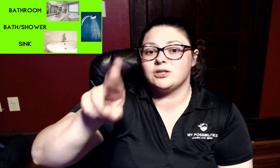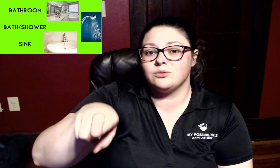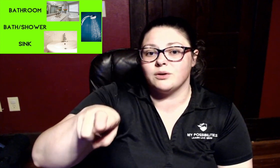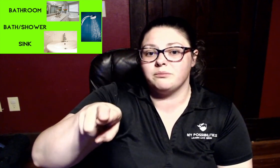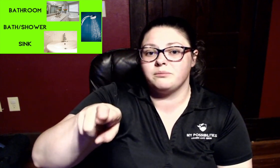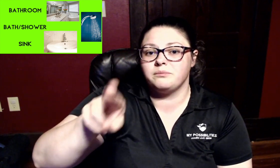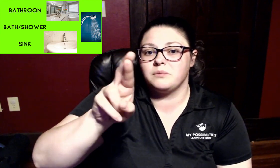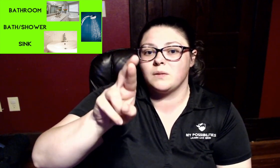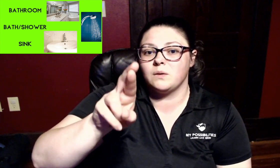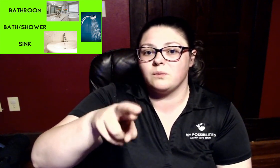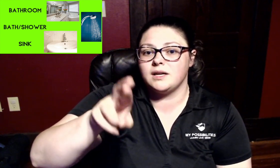Restroom.